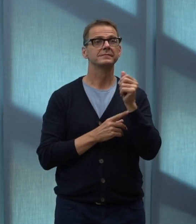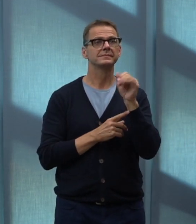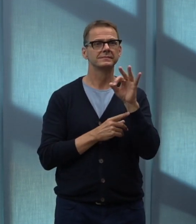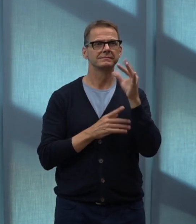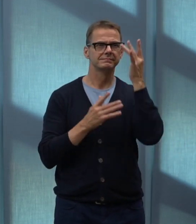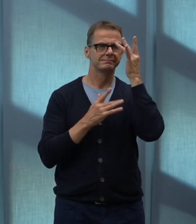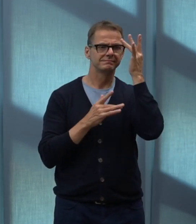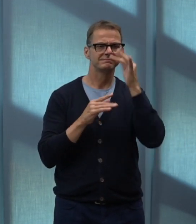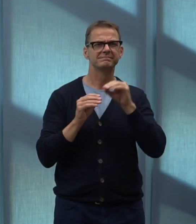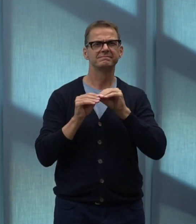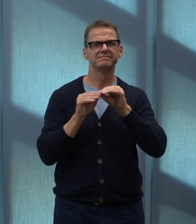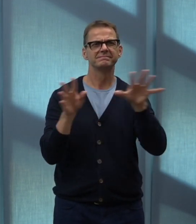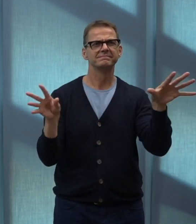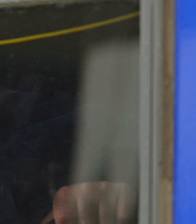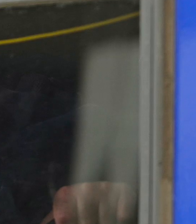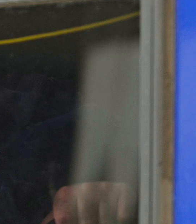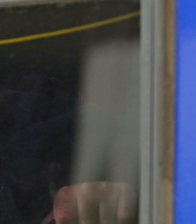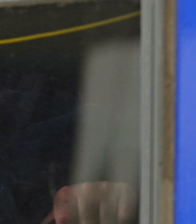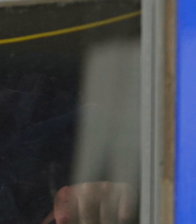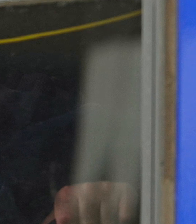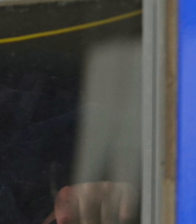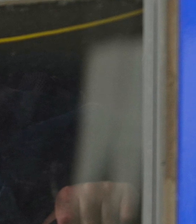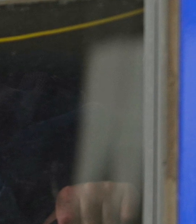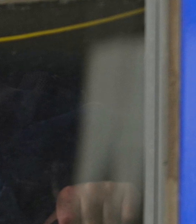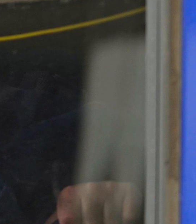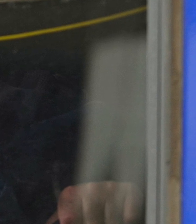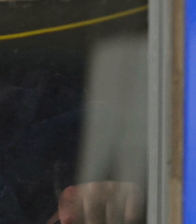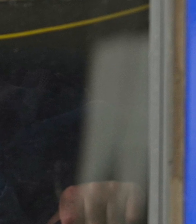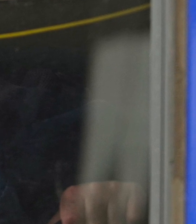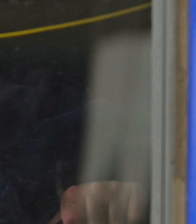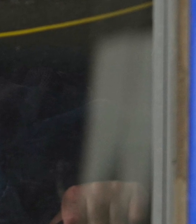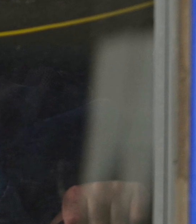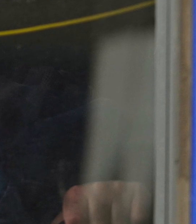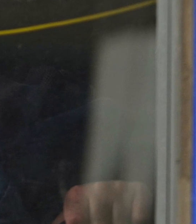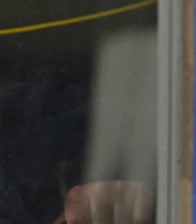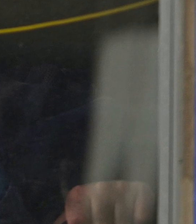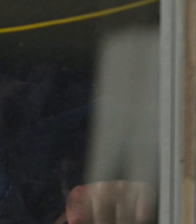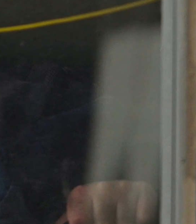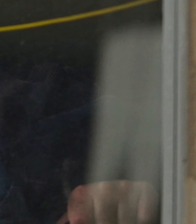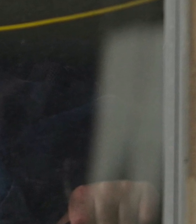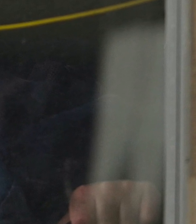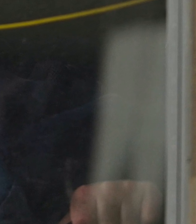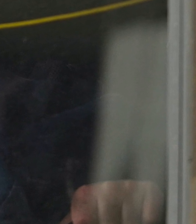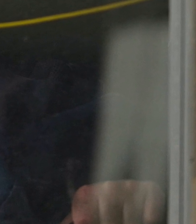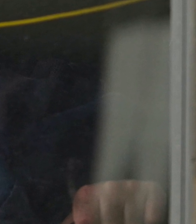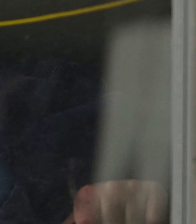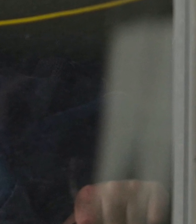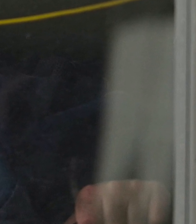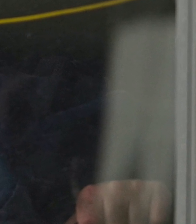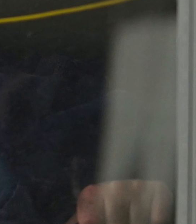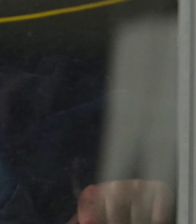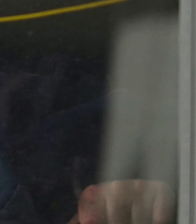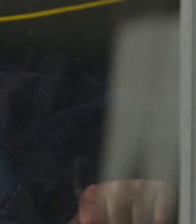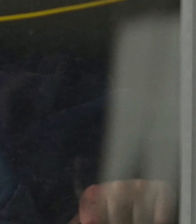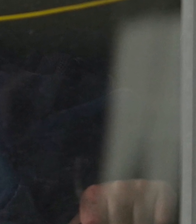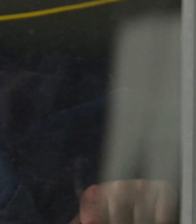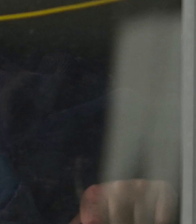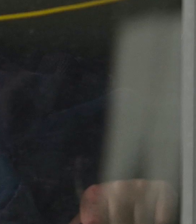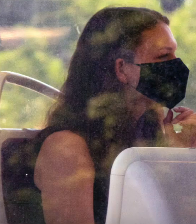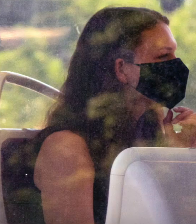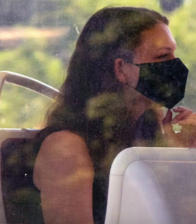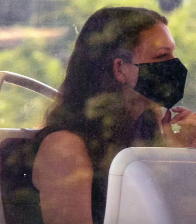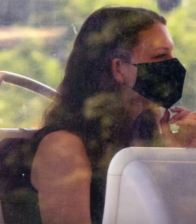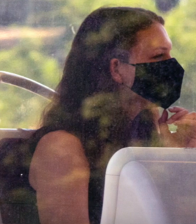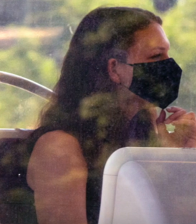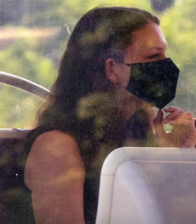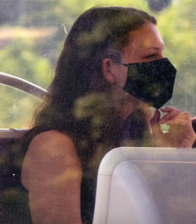the topics discussed included the options of mandating masks in public spaces, especially since Toronto has now